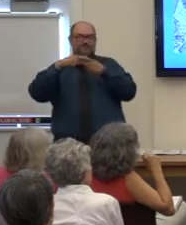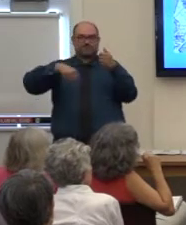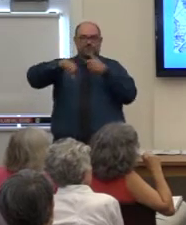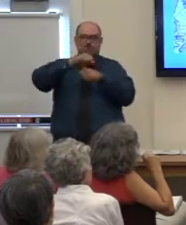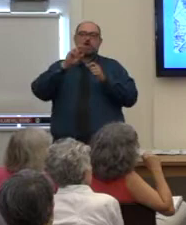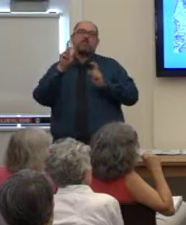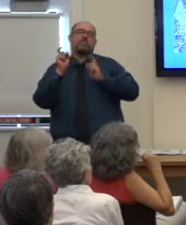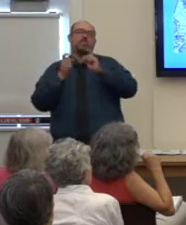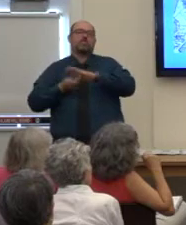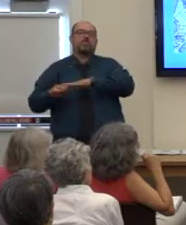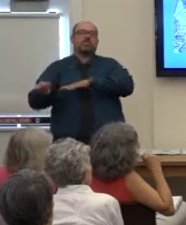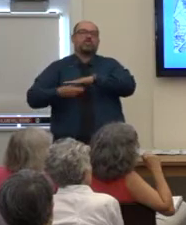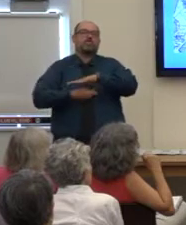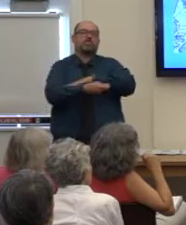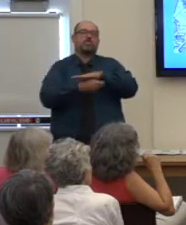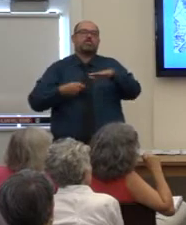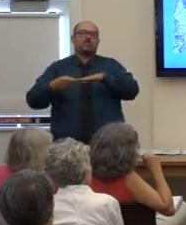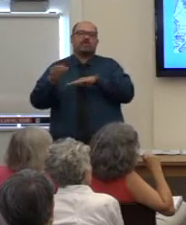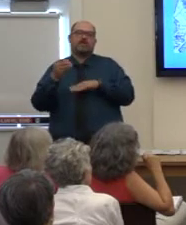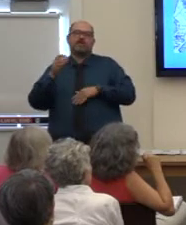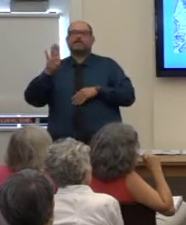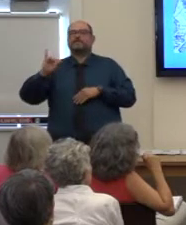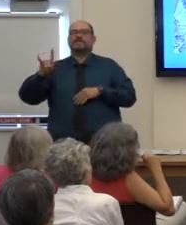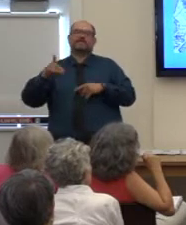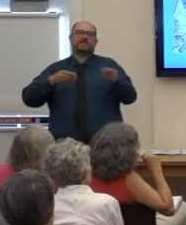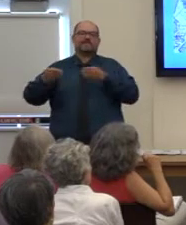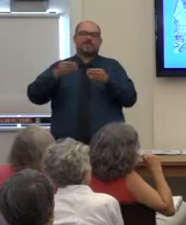their out-of-town, non-signing